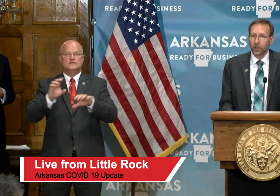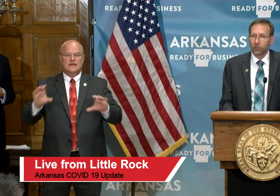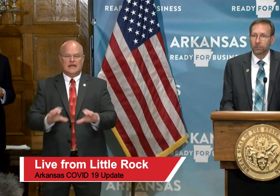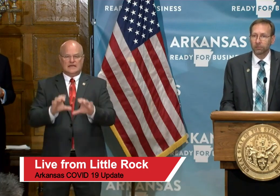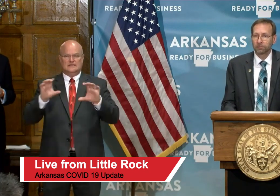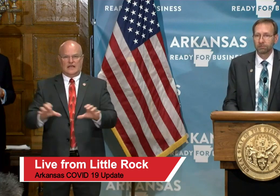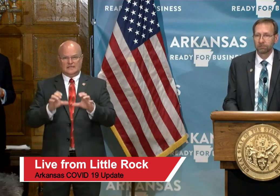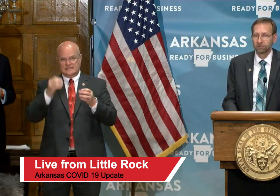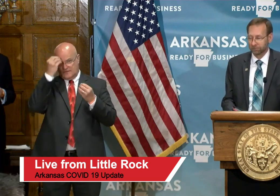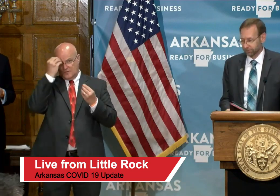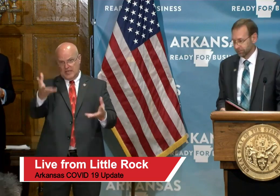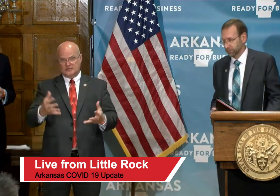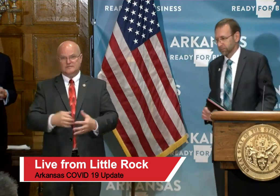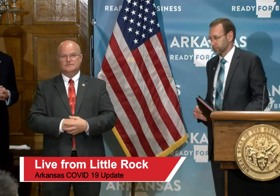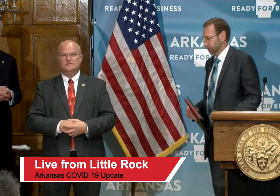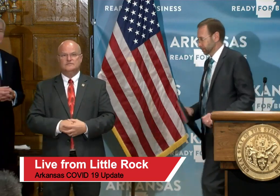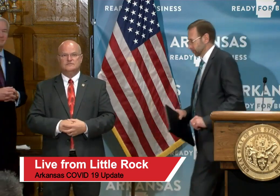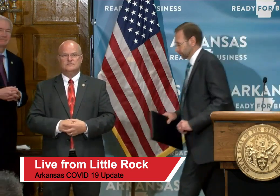actionable information.